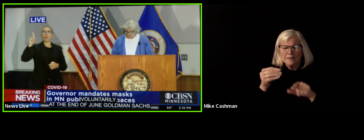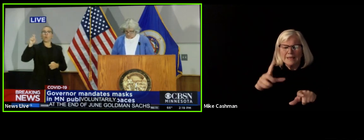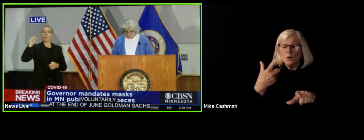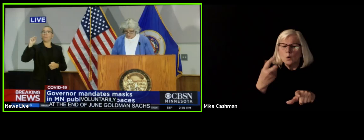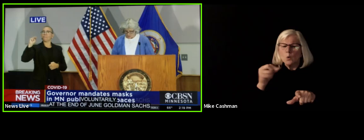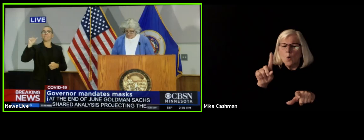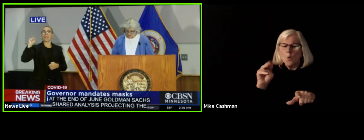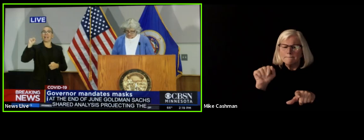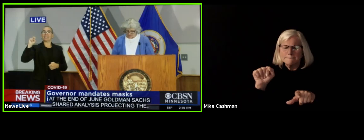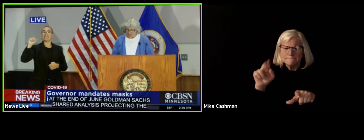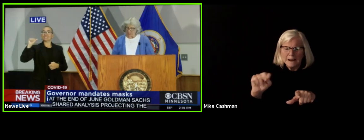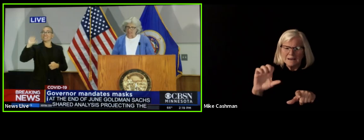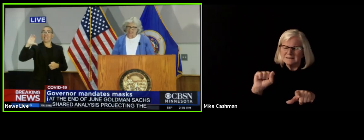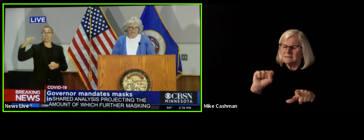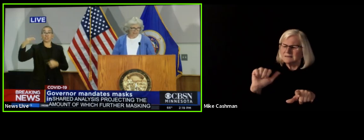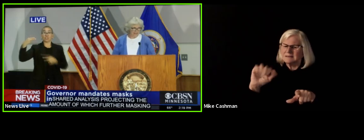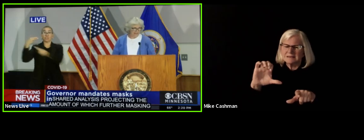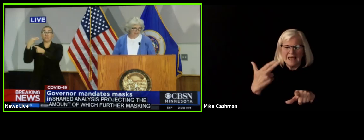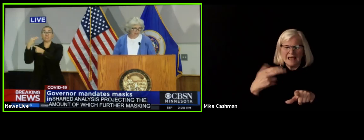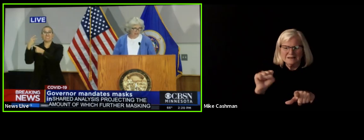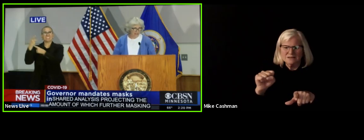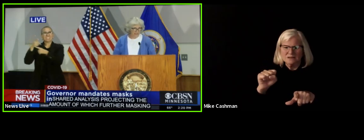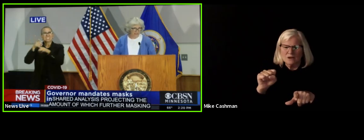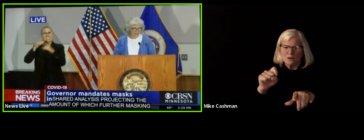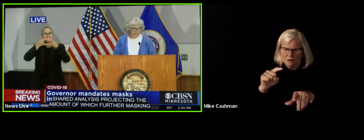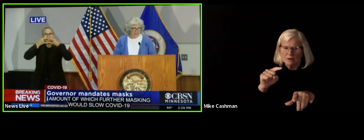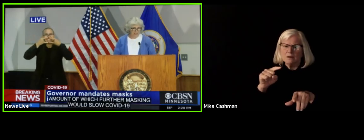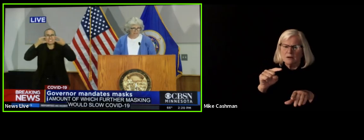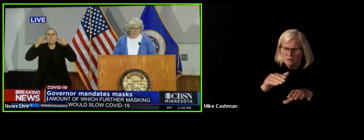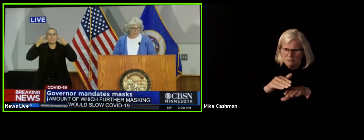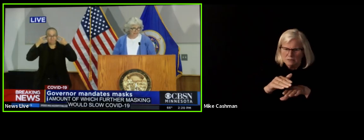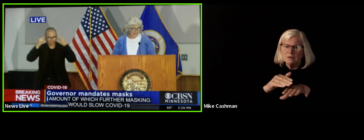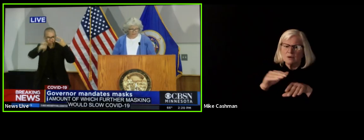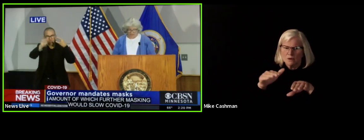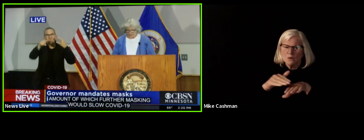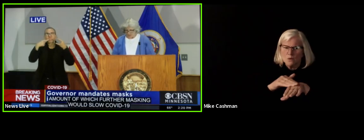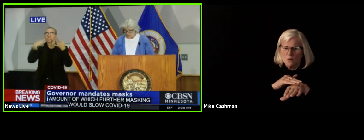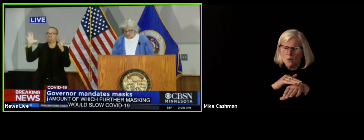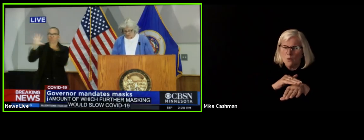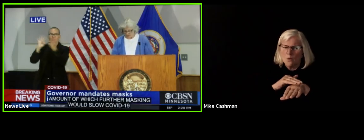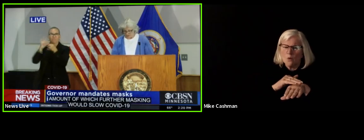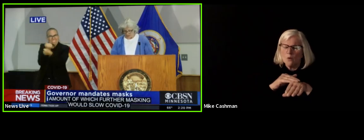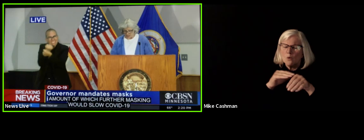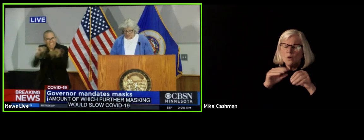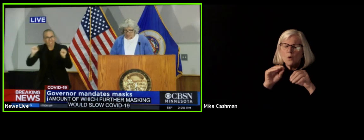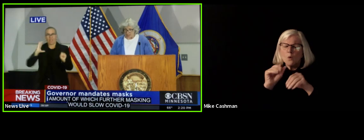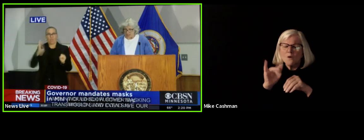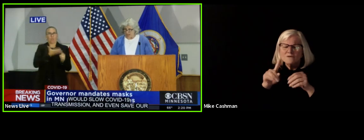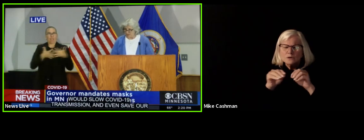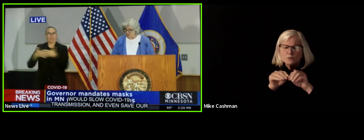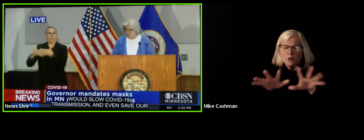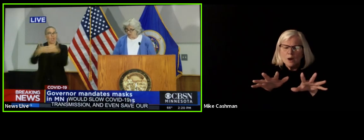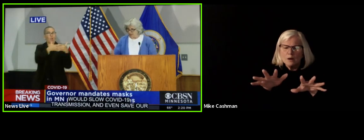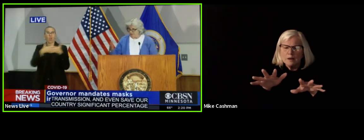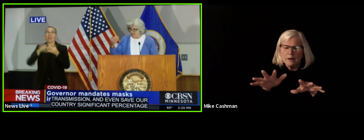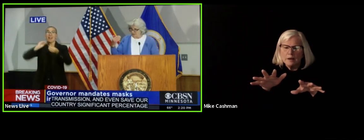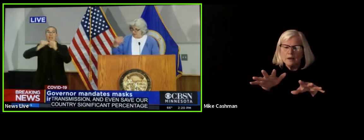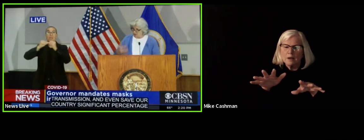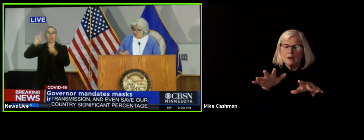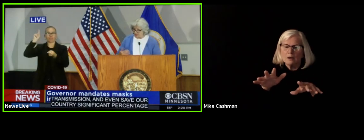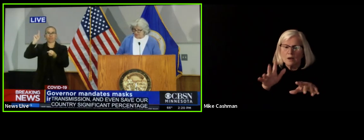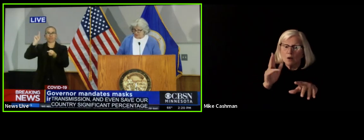would slow COVID transmission and even save our country significant percentage points in GDP as compared to having